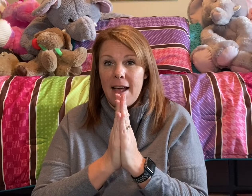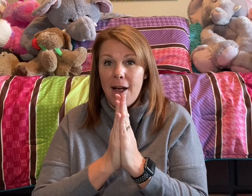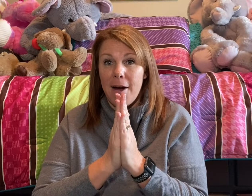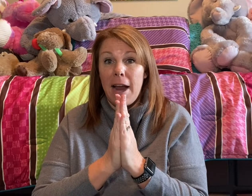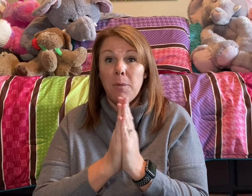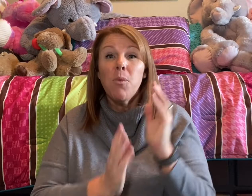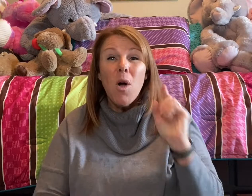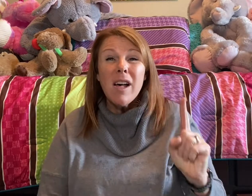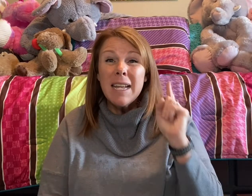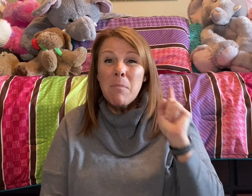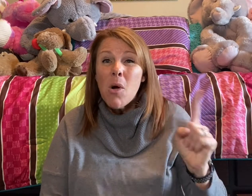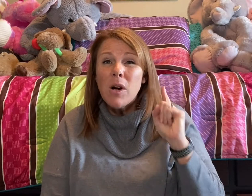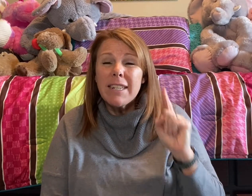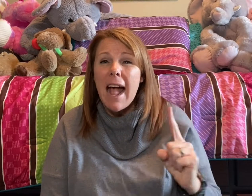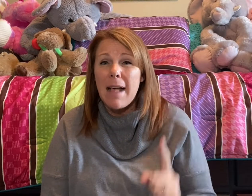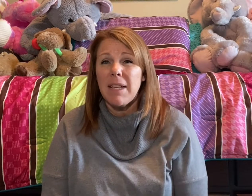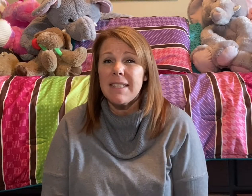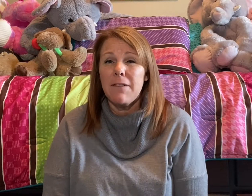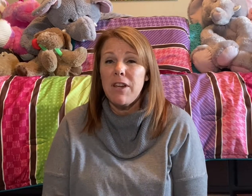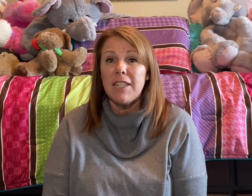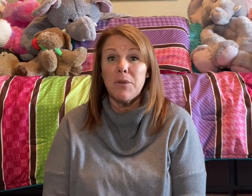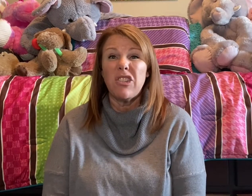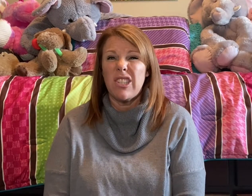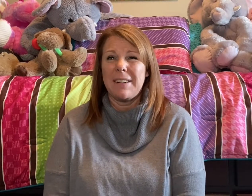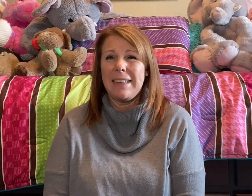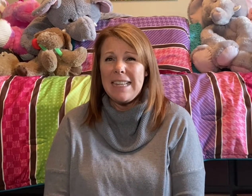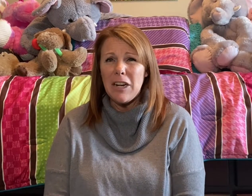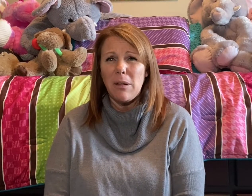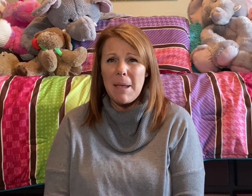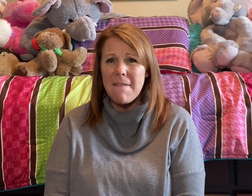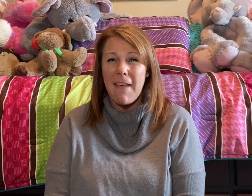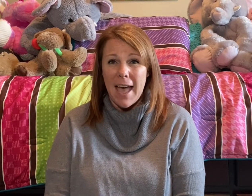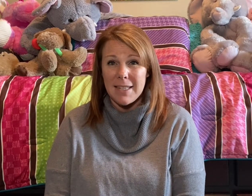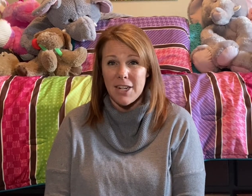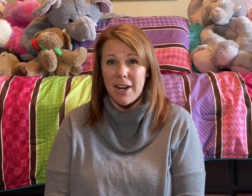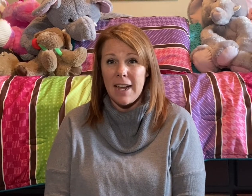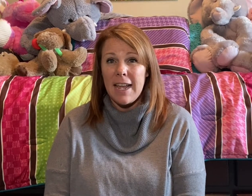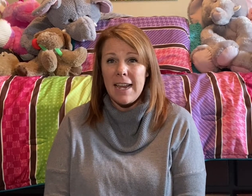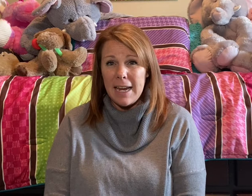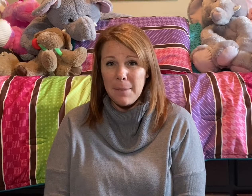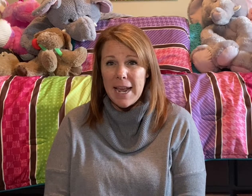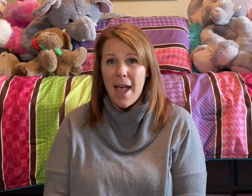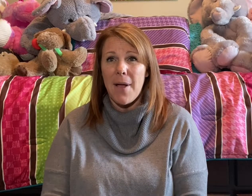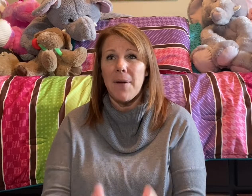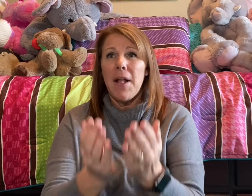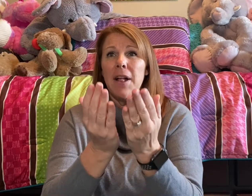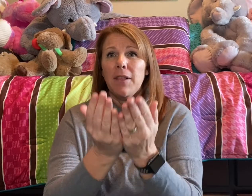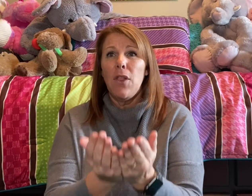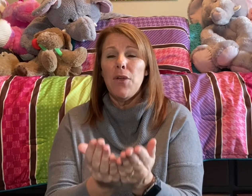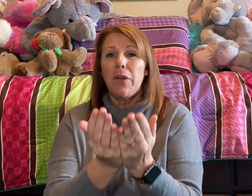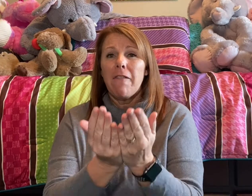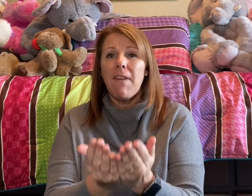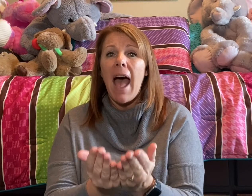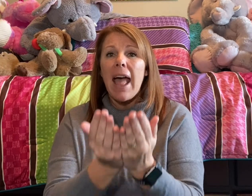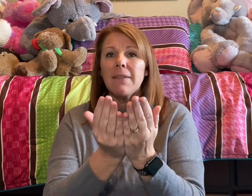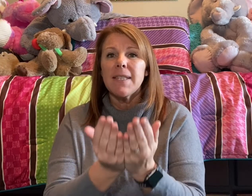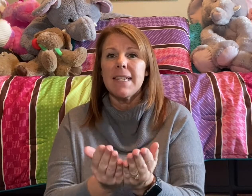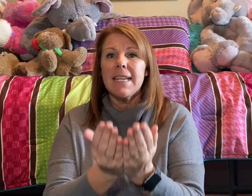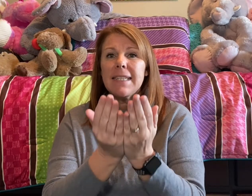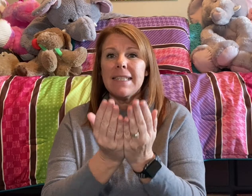All right, one more time. Let's see if we can do it just a little bit faster. Here we go. Luke